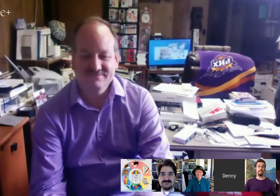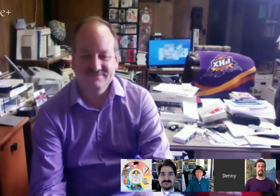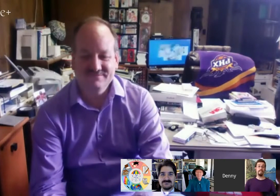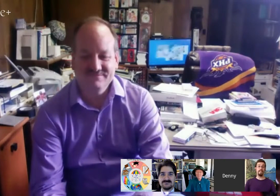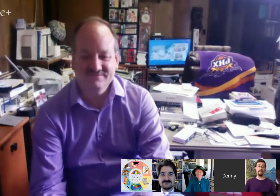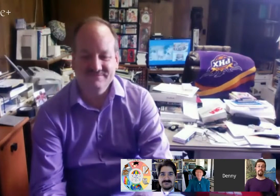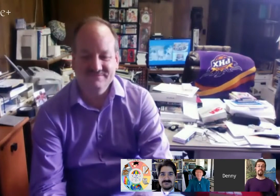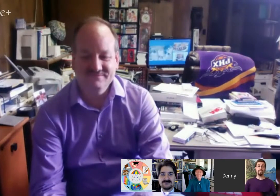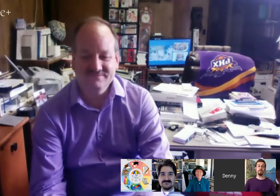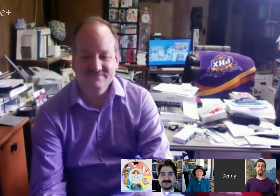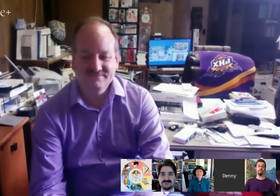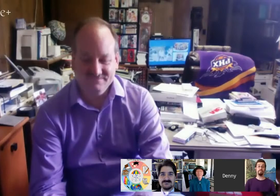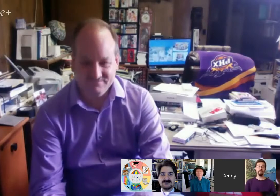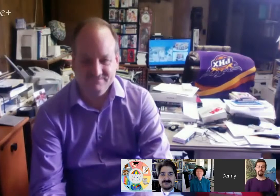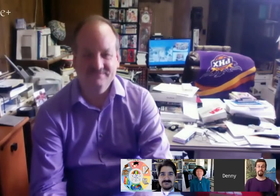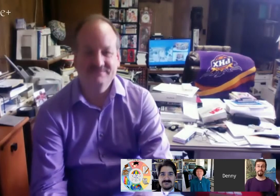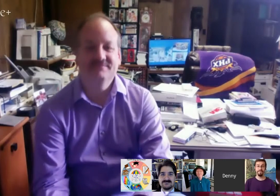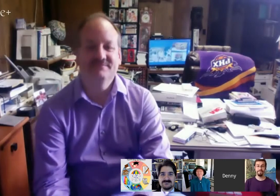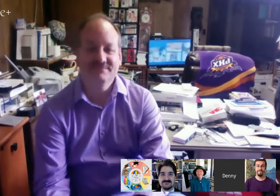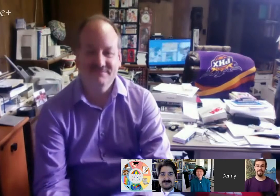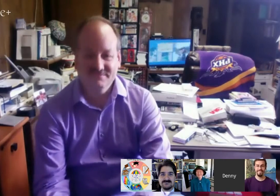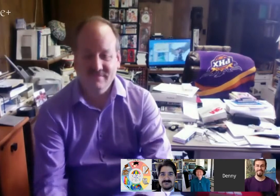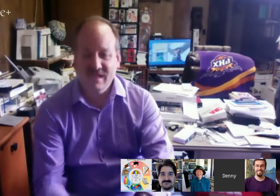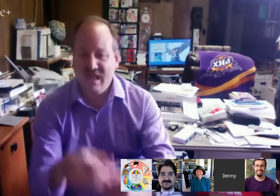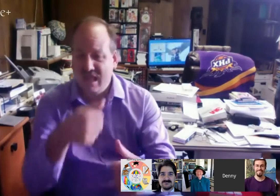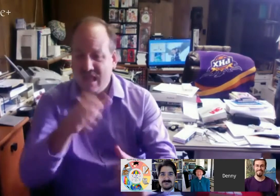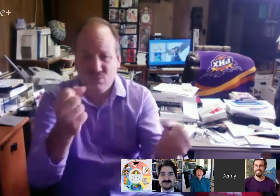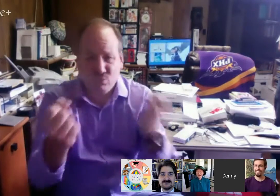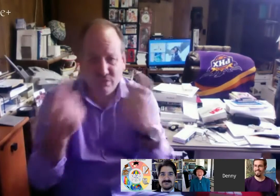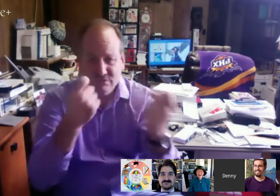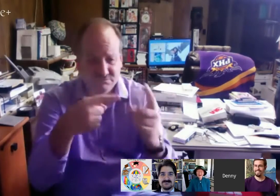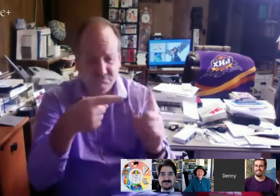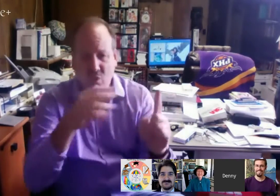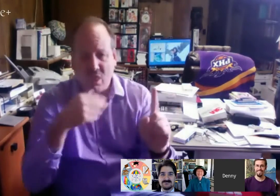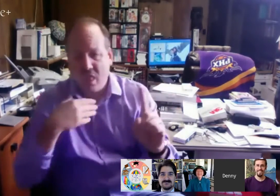rest, as they say, is history.